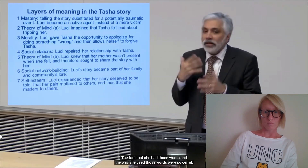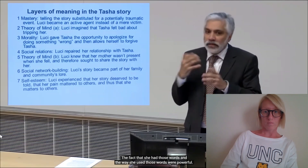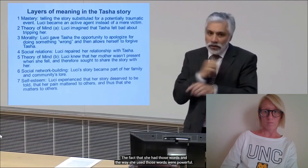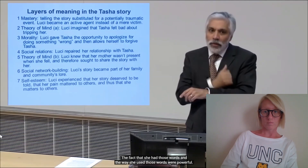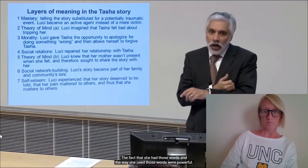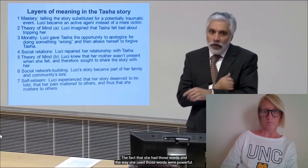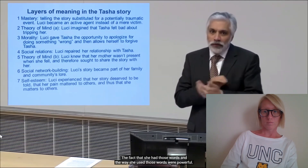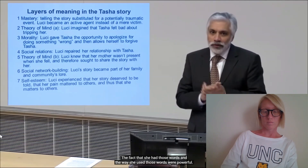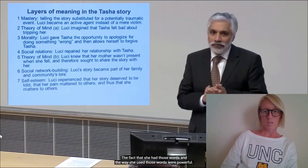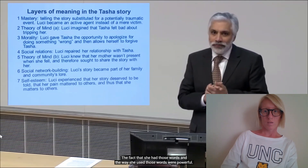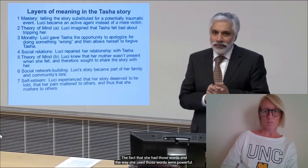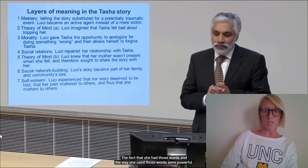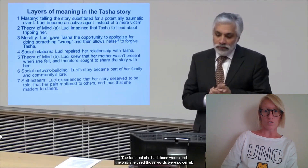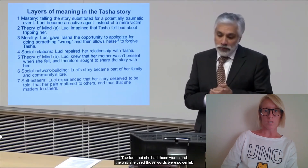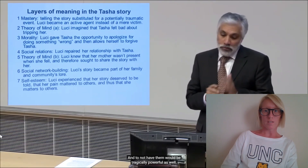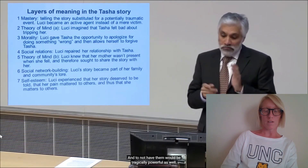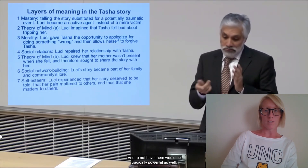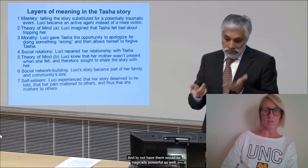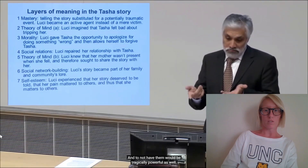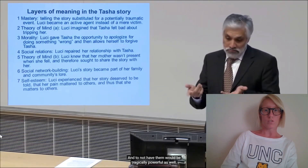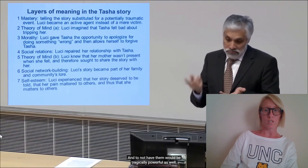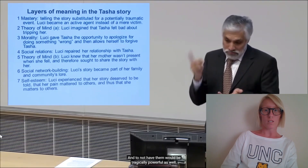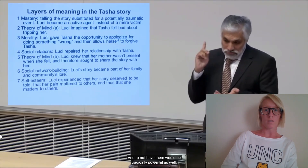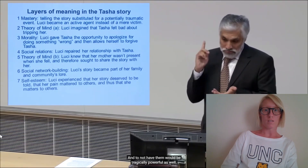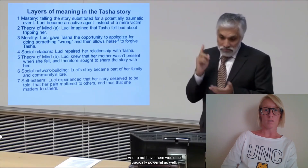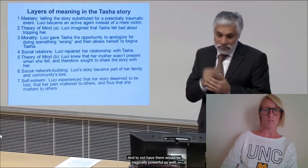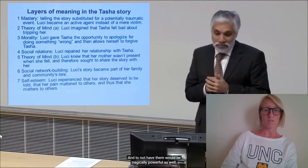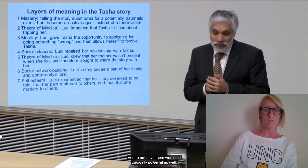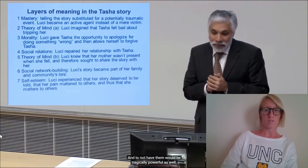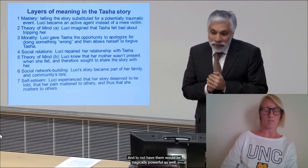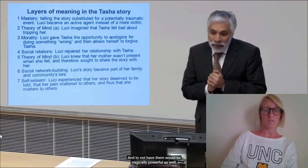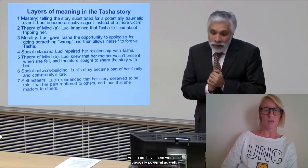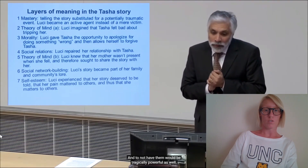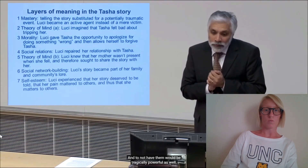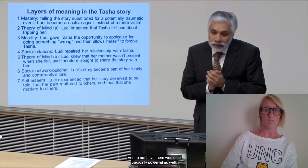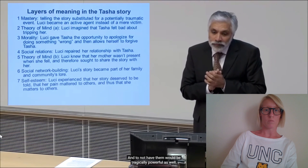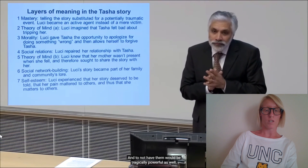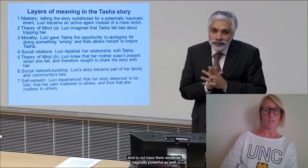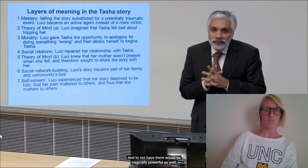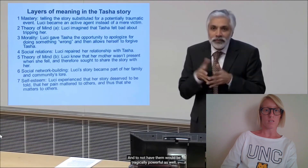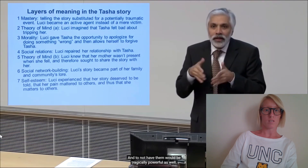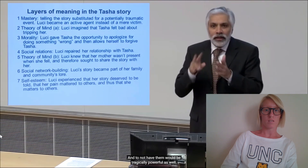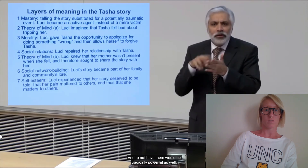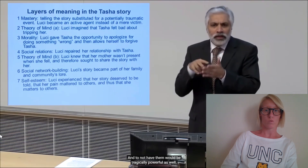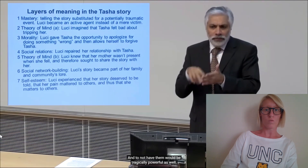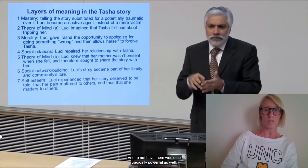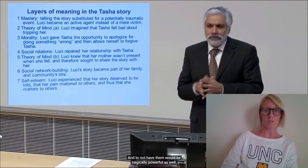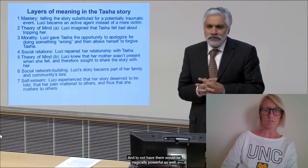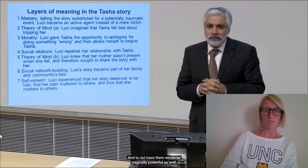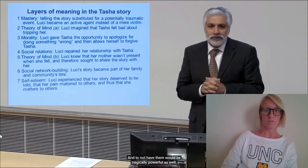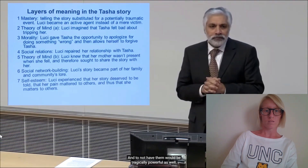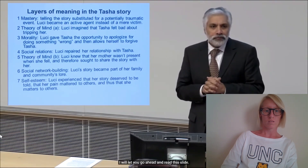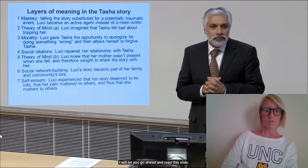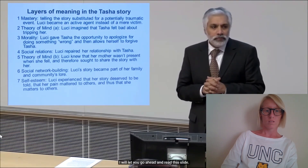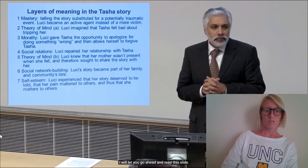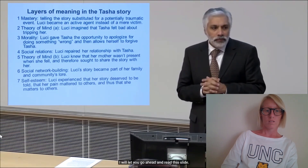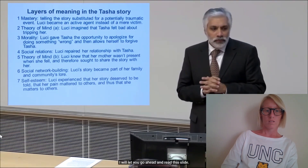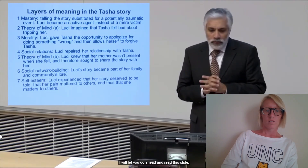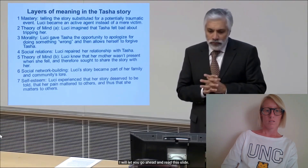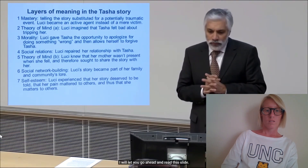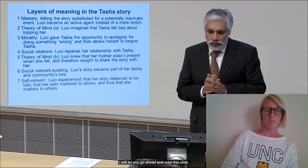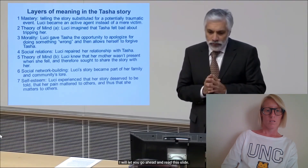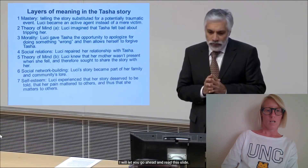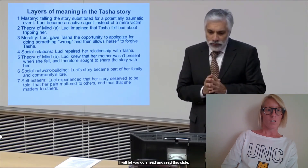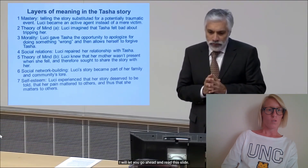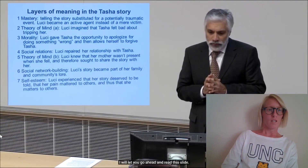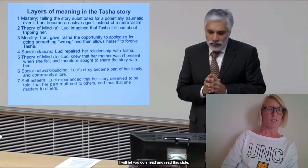she used those words were powerful, and to not have them would be tragically powerful as well. I'll let you go ahead